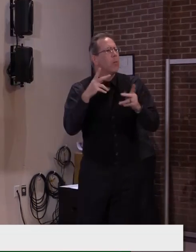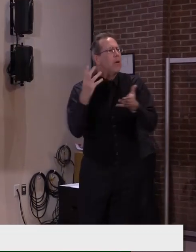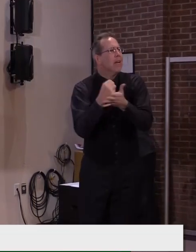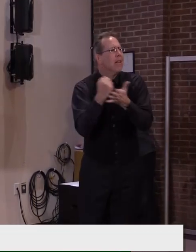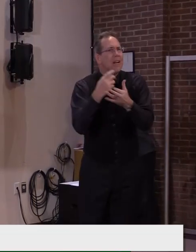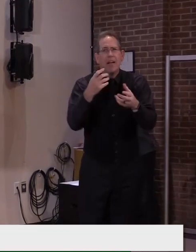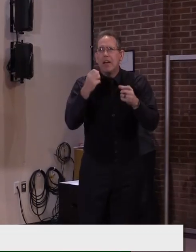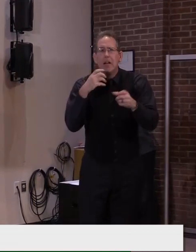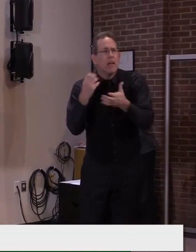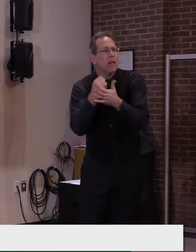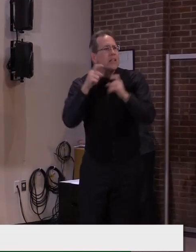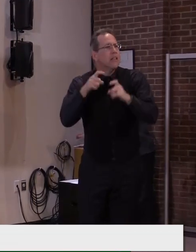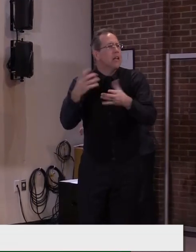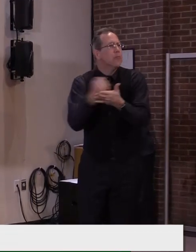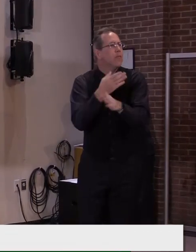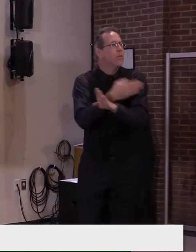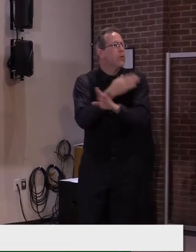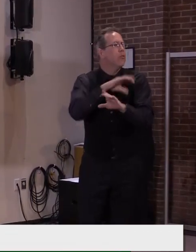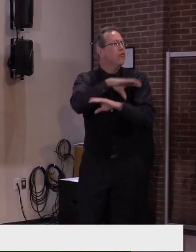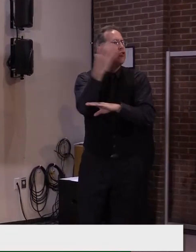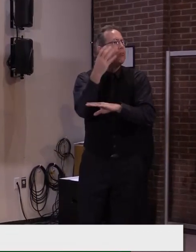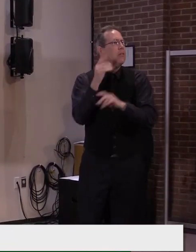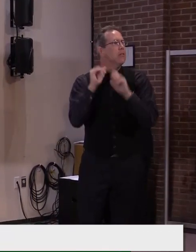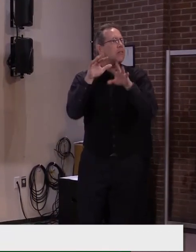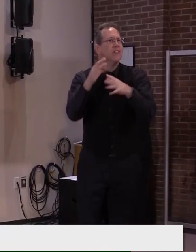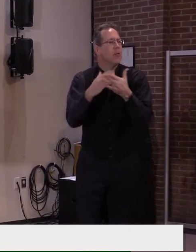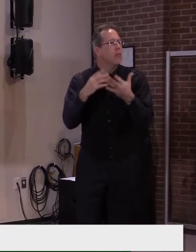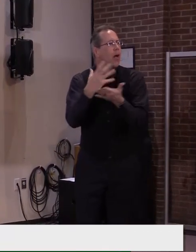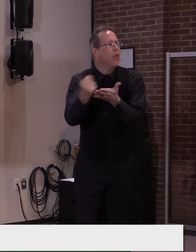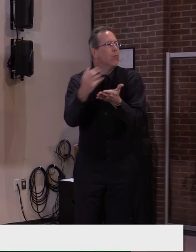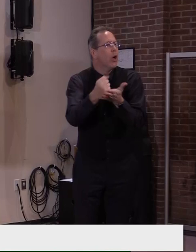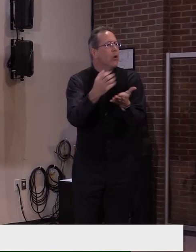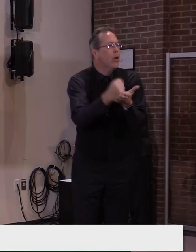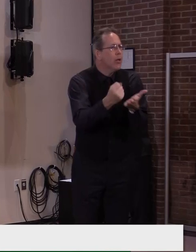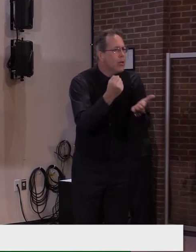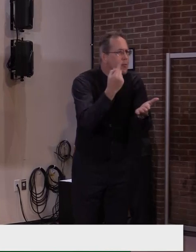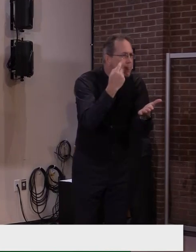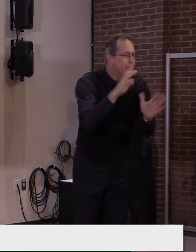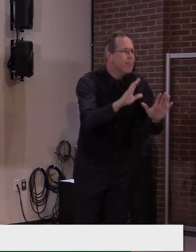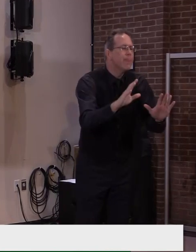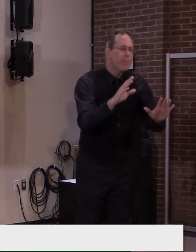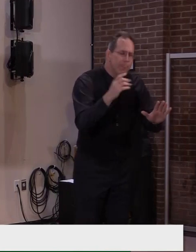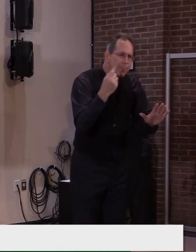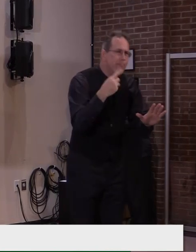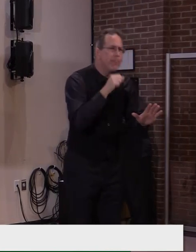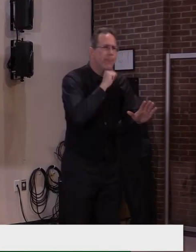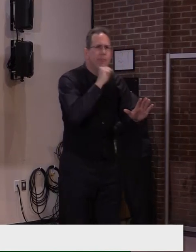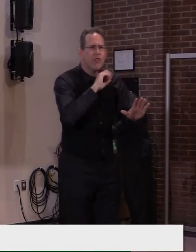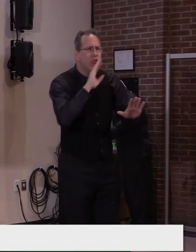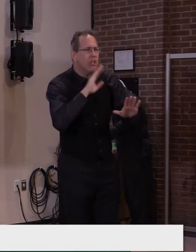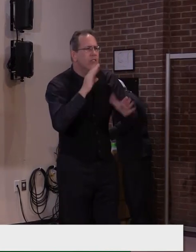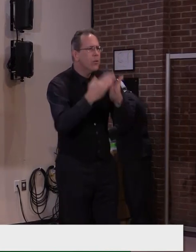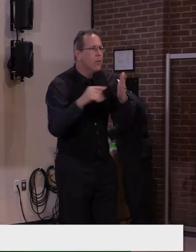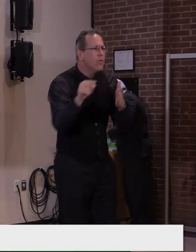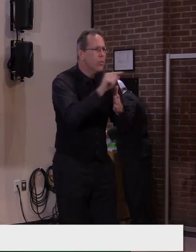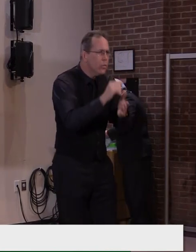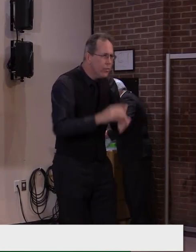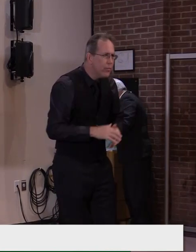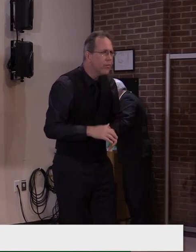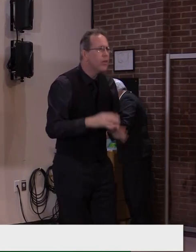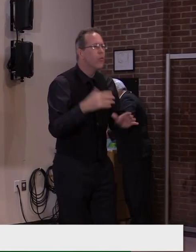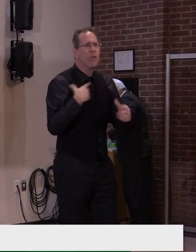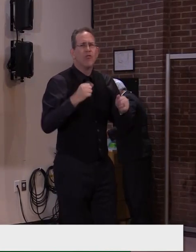out. And I understand the frustration as a result. But we're doing the best we can with what we